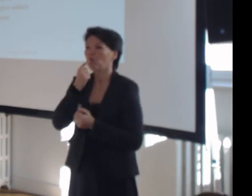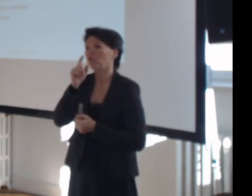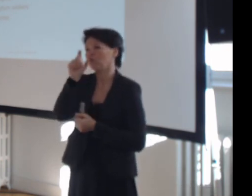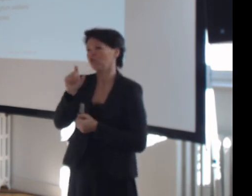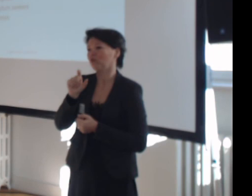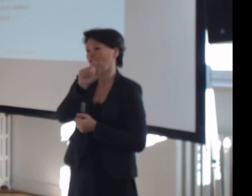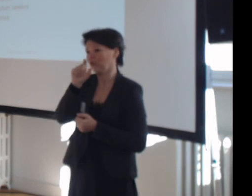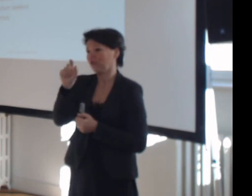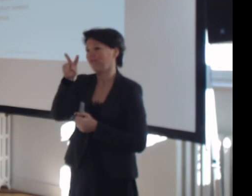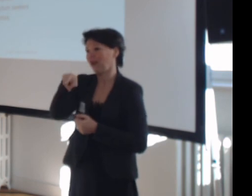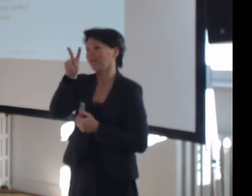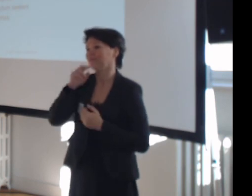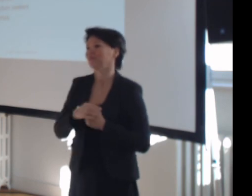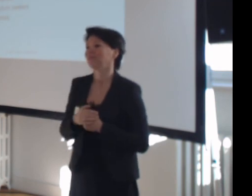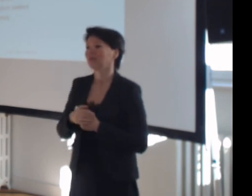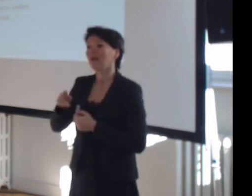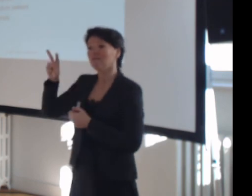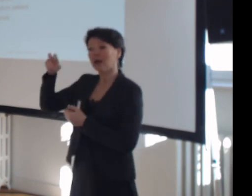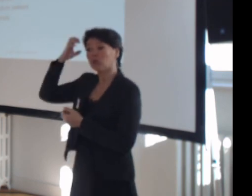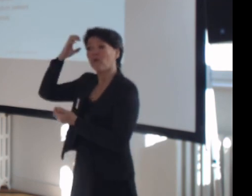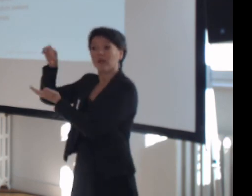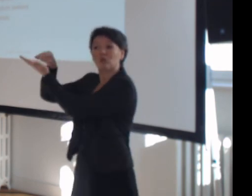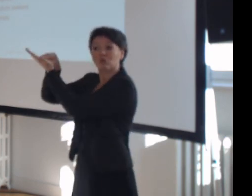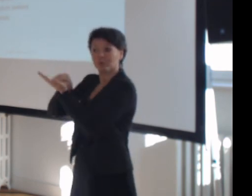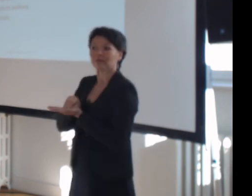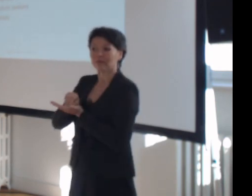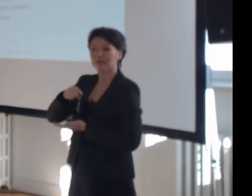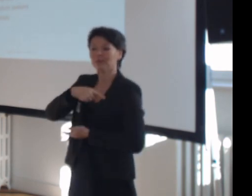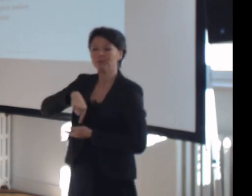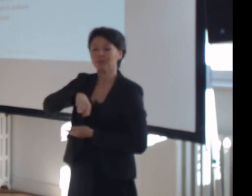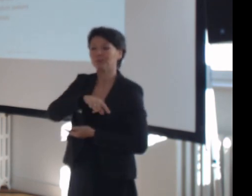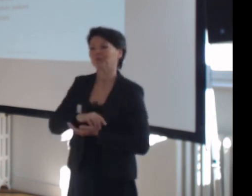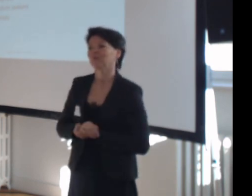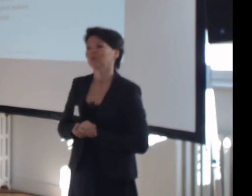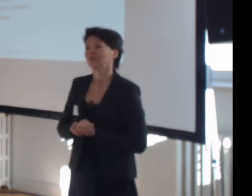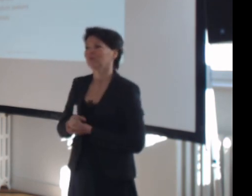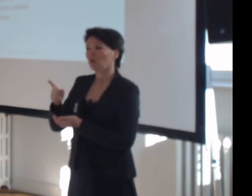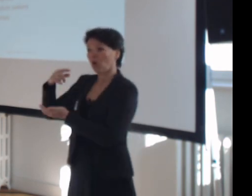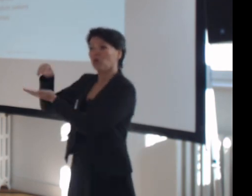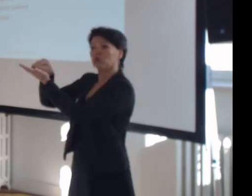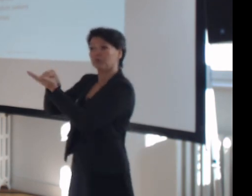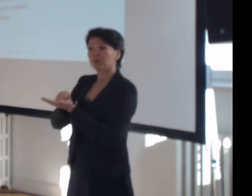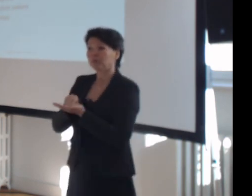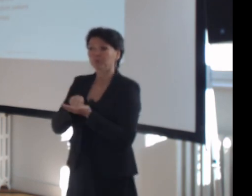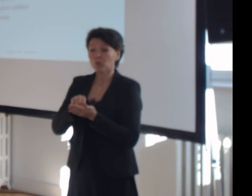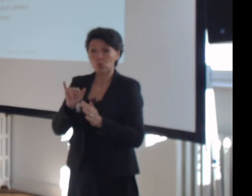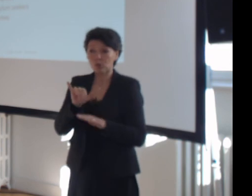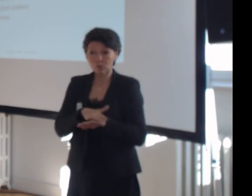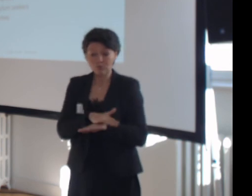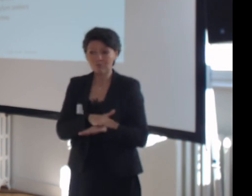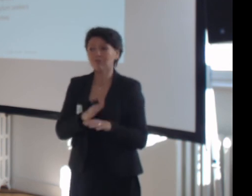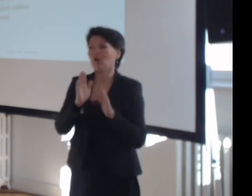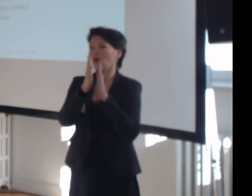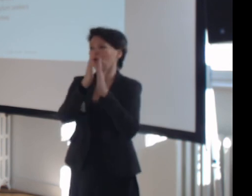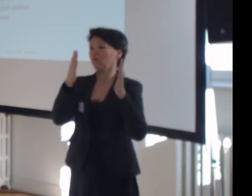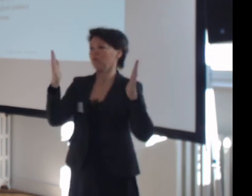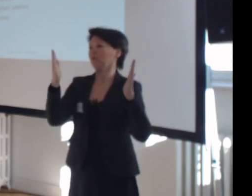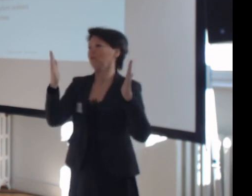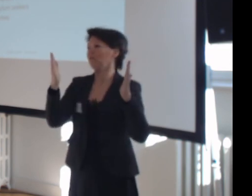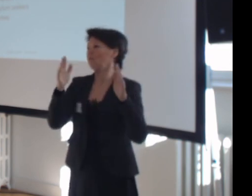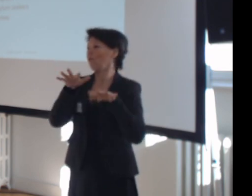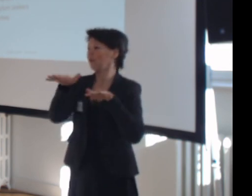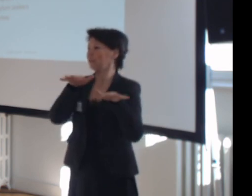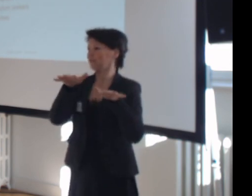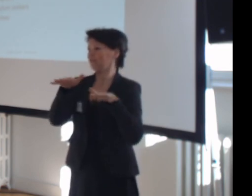and we are funded by the Flemish government to organize a library for target groups. Our